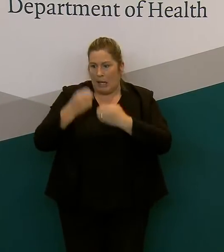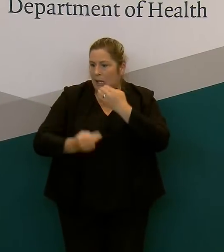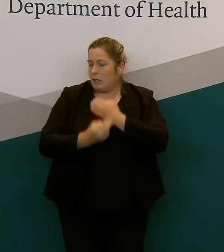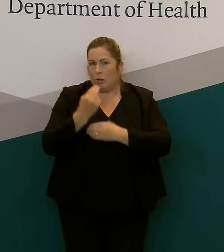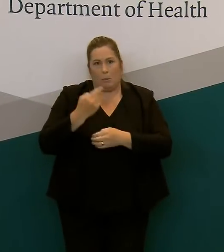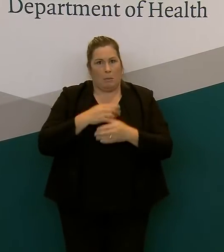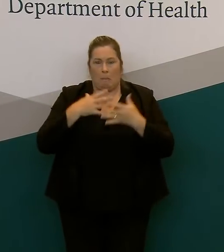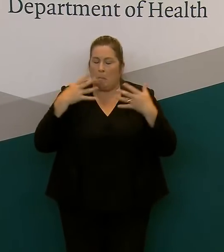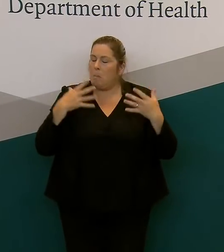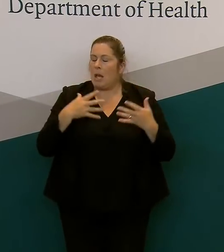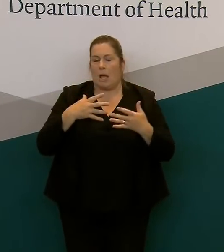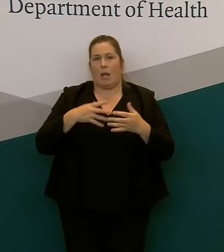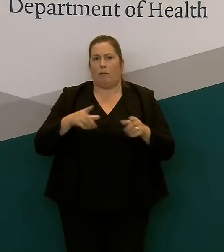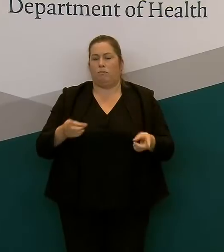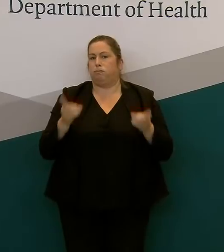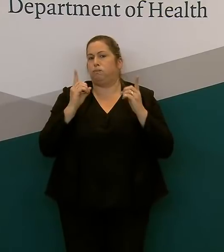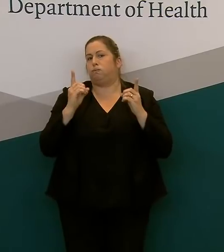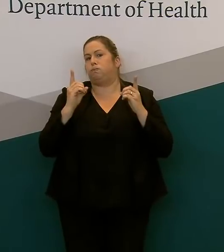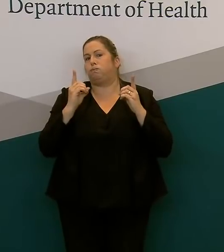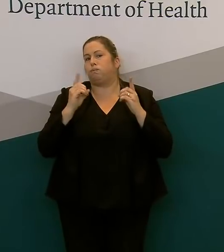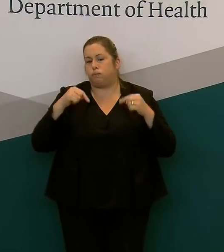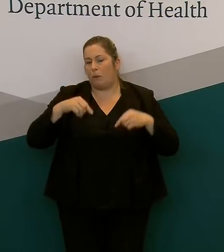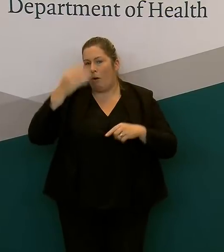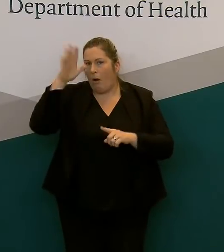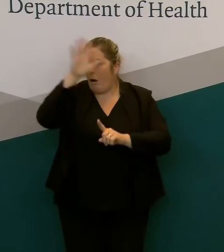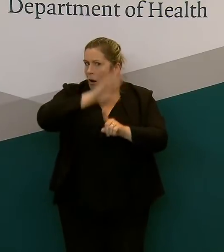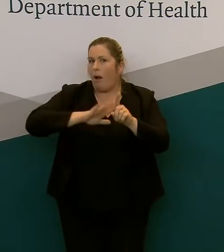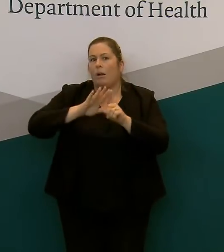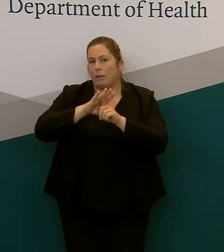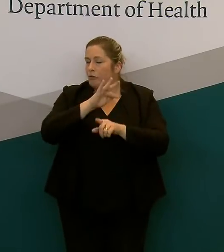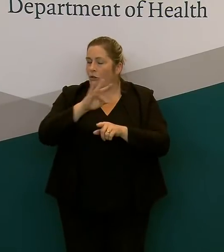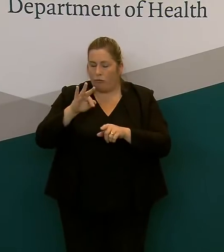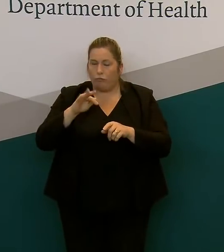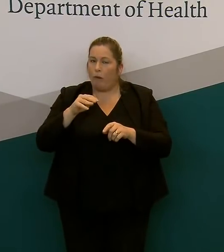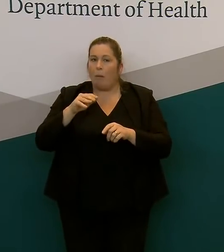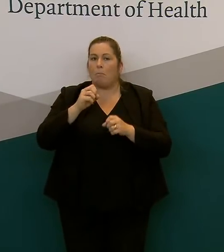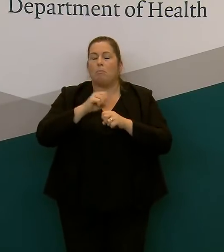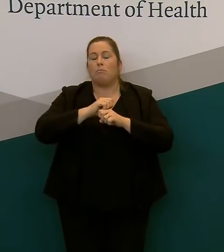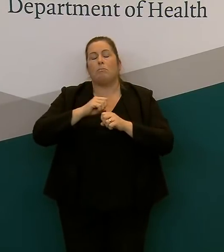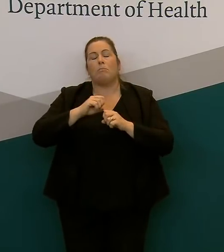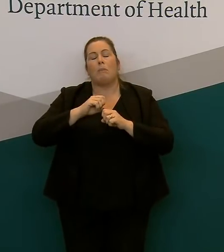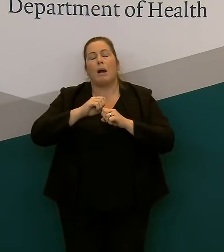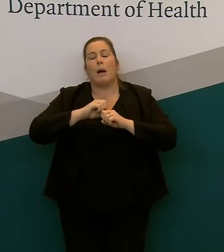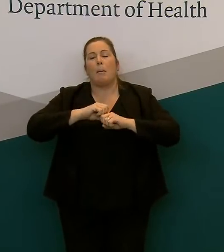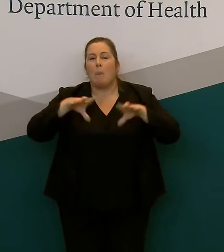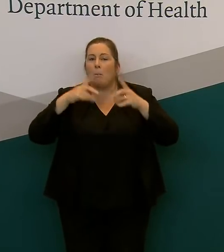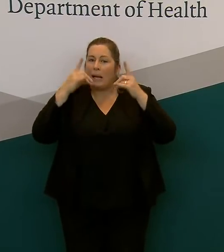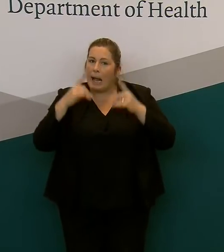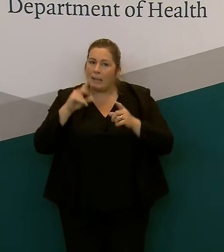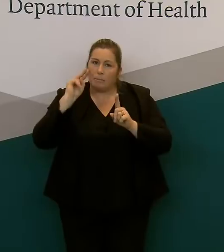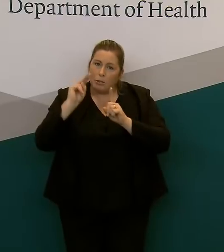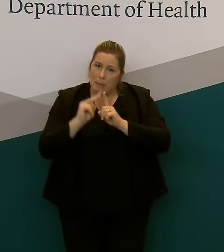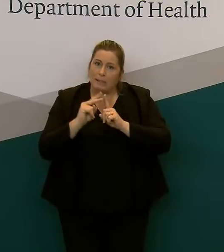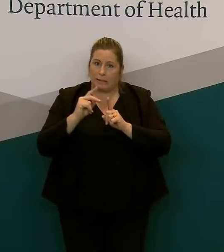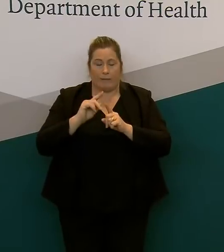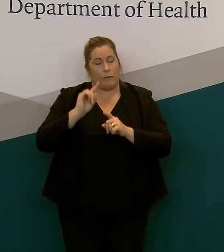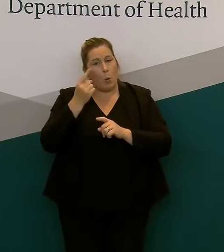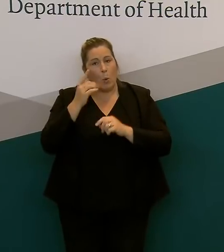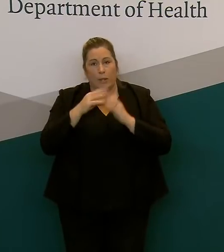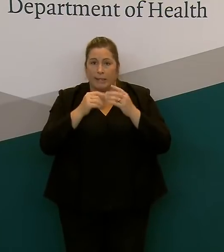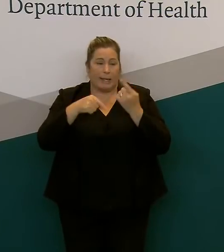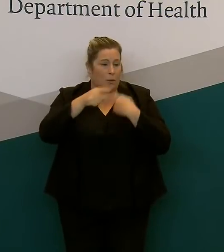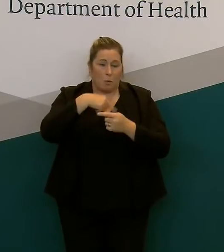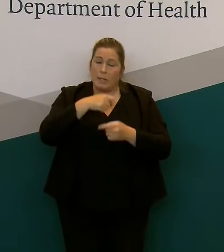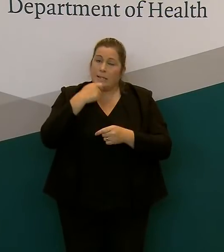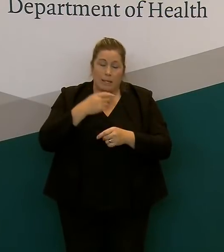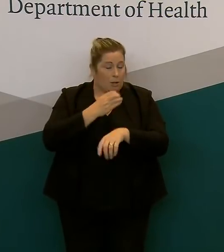difficulty. So we have to be, from a public health point of view, the only responsible thing we can do is to express continuing